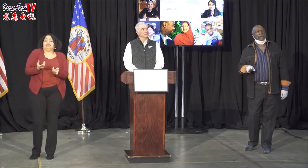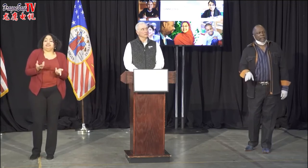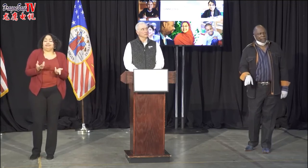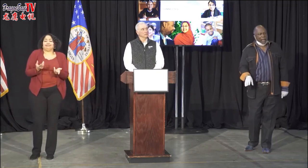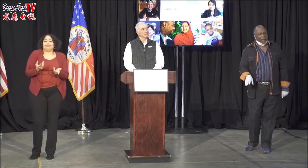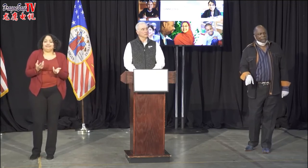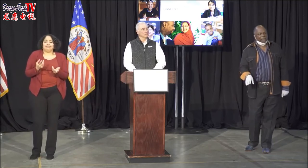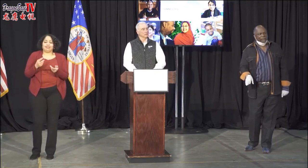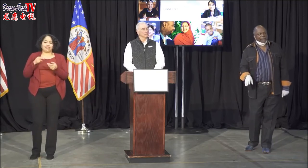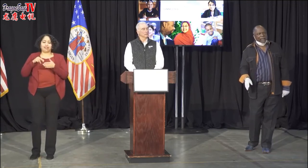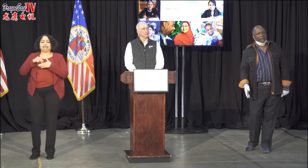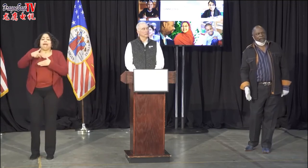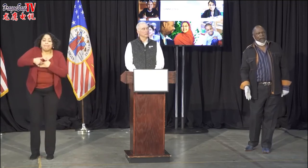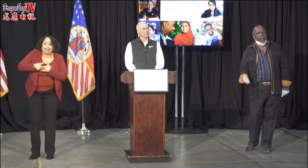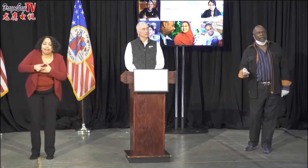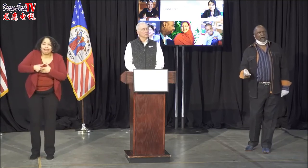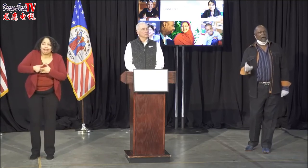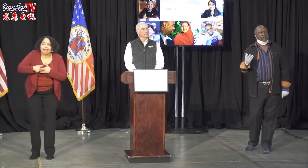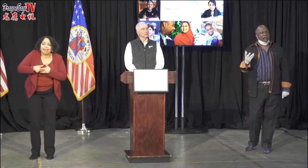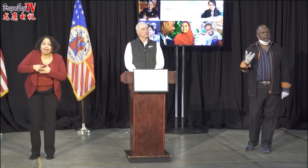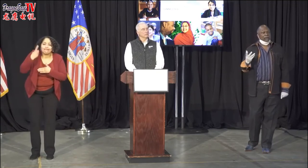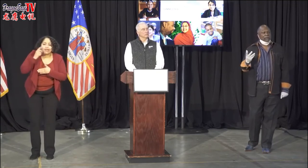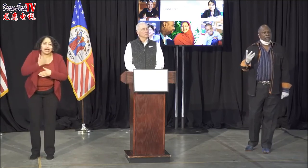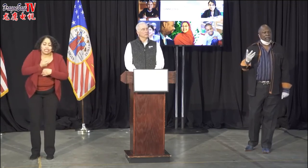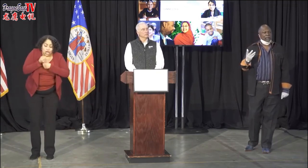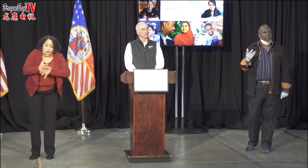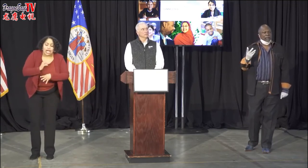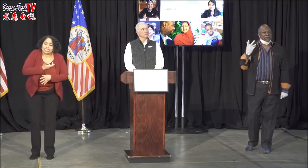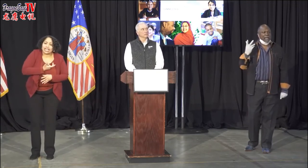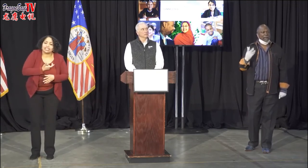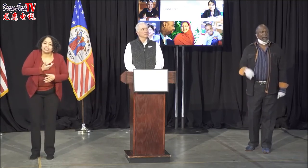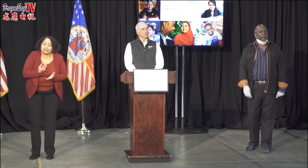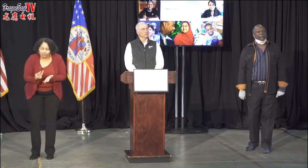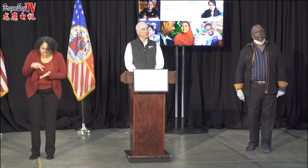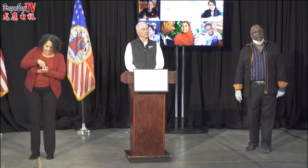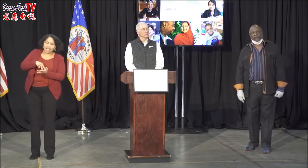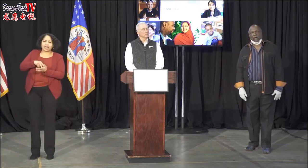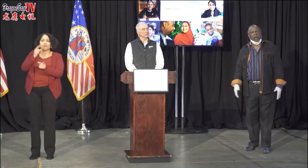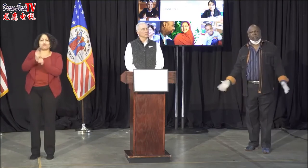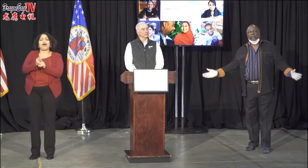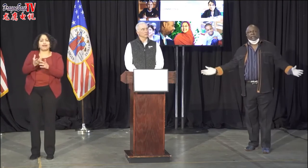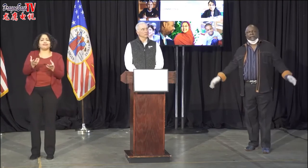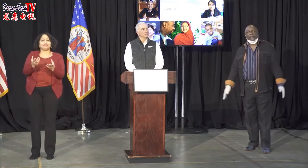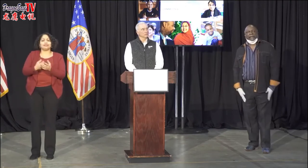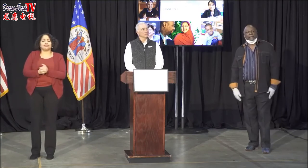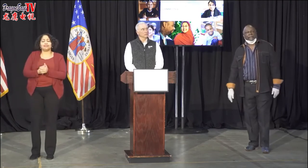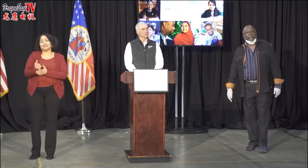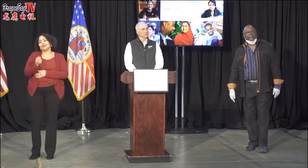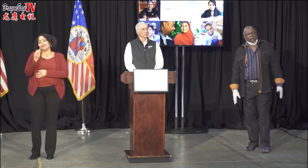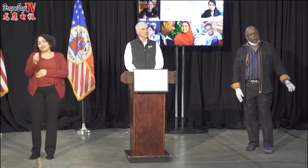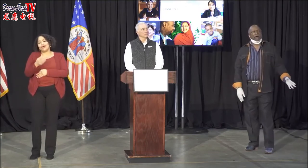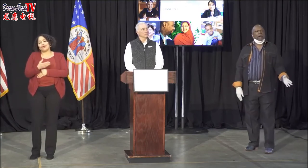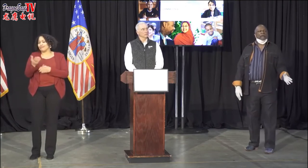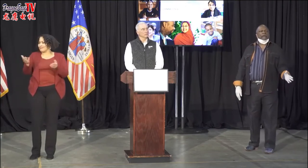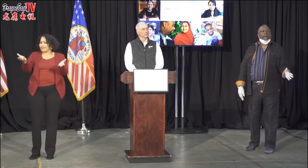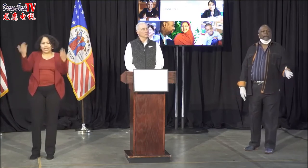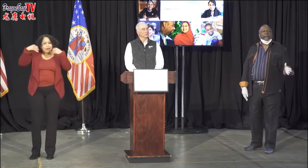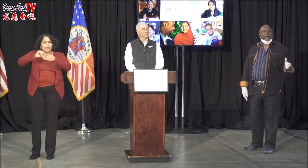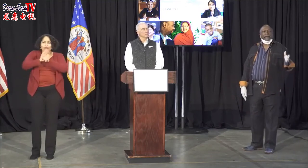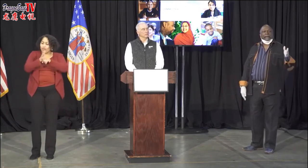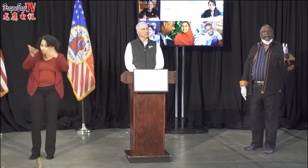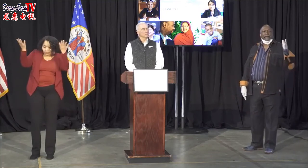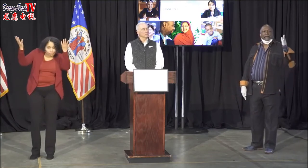a stumbling block that has really caused us to stand up. And so, come on,